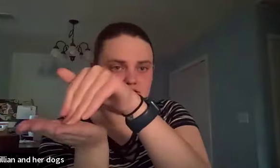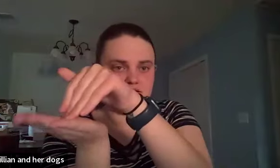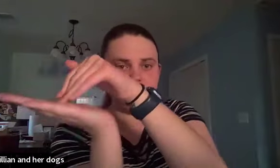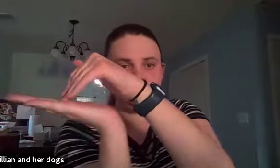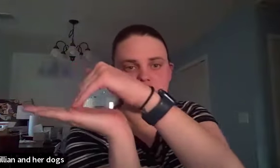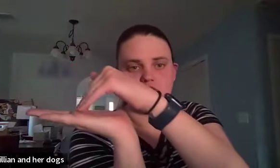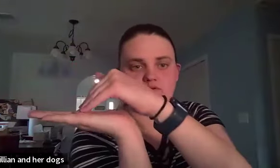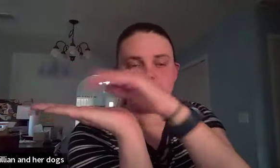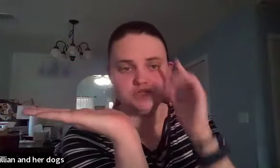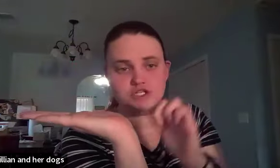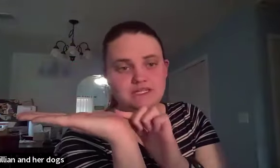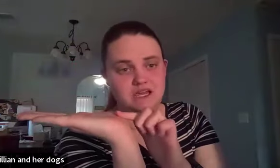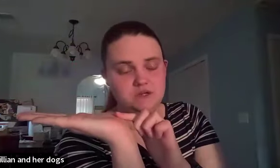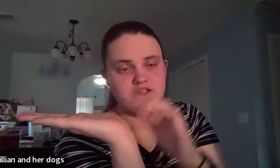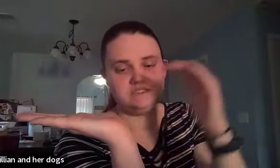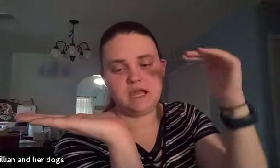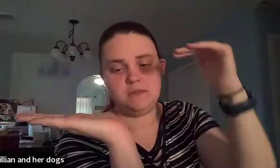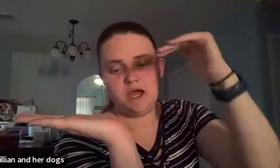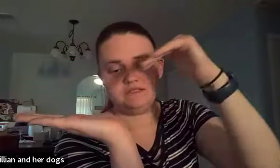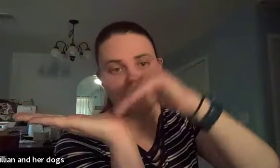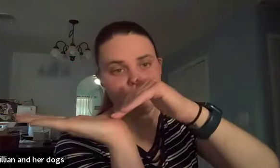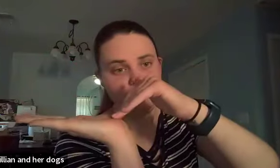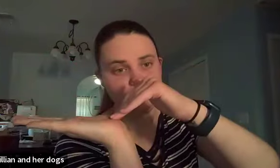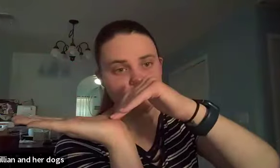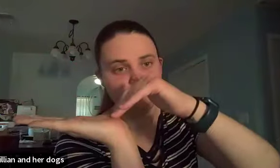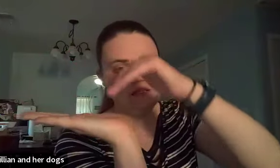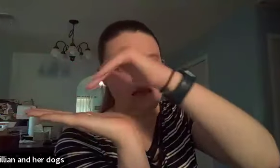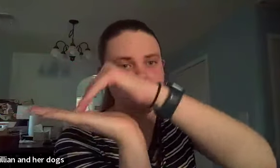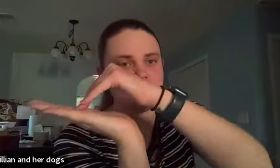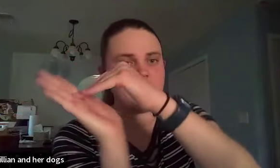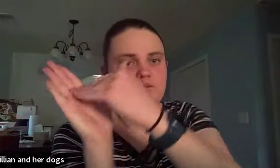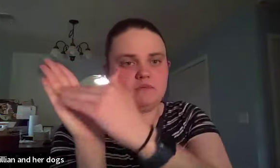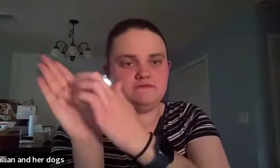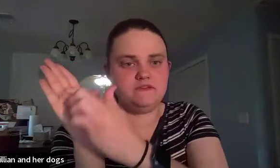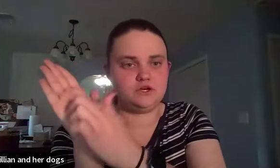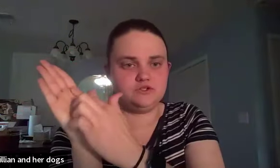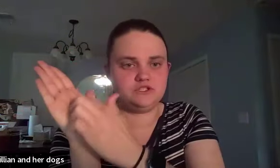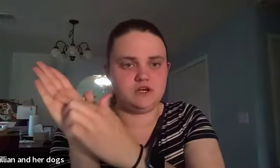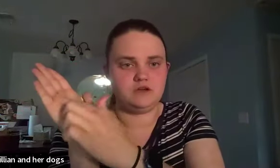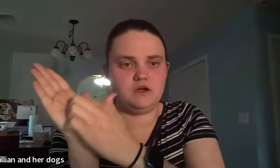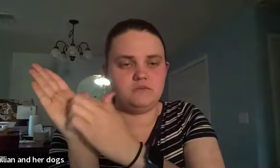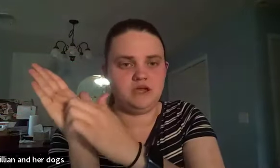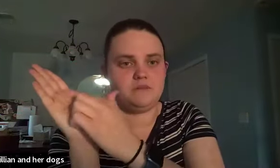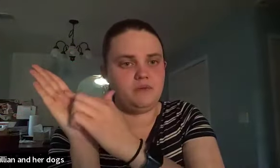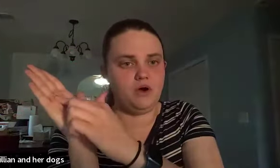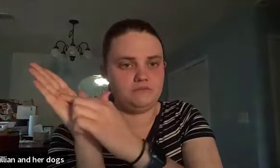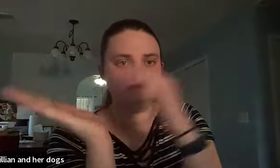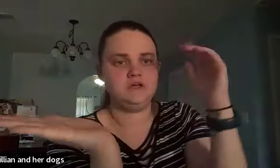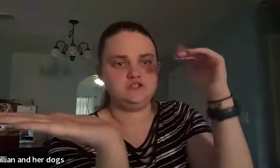1 million. So I'm gonna show it sideways so you can see. I bounce at the base and then right where my fingers become my palm.